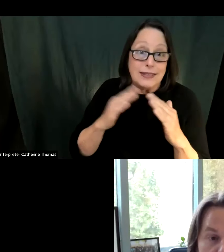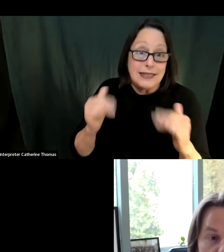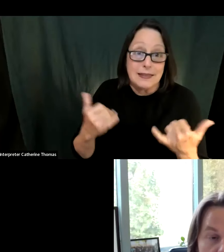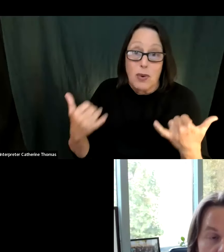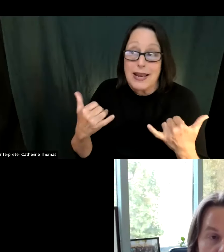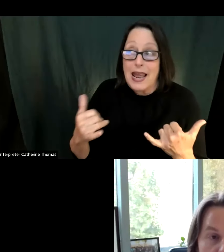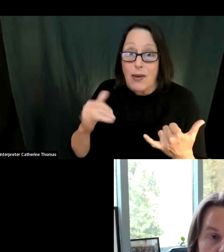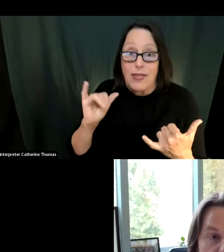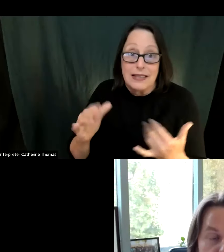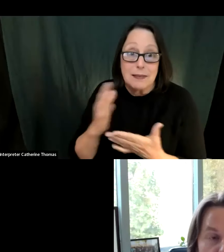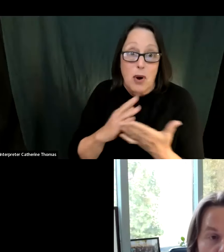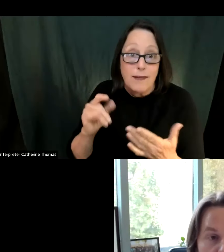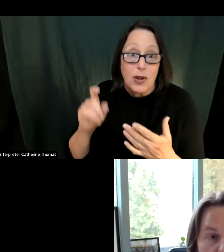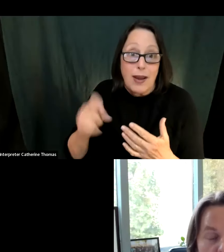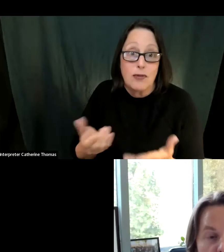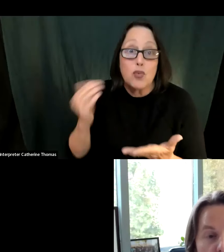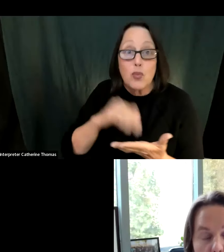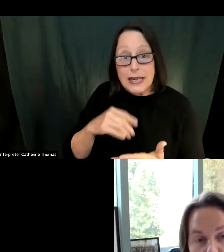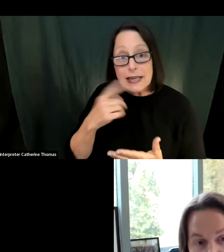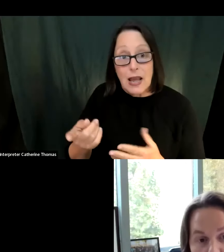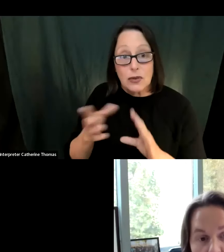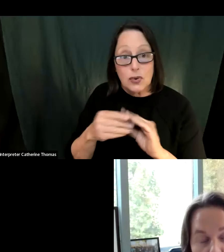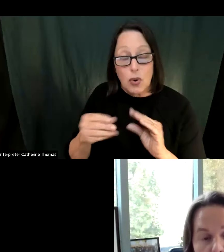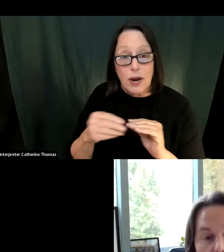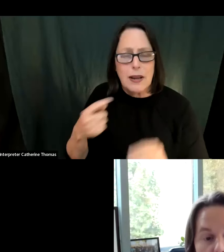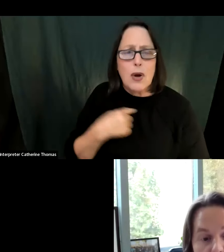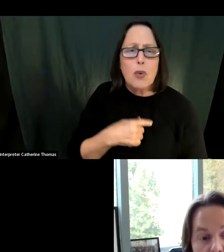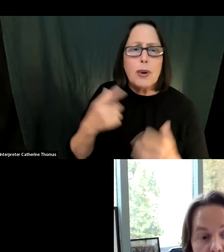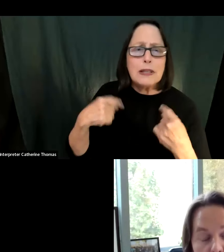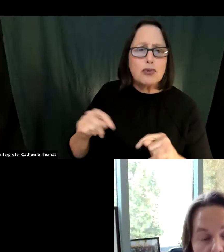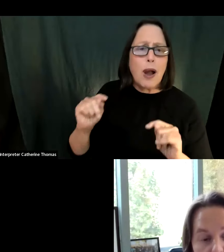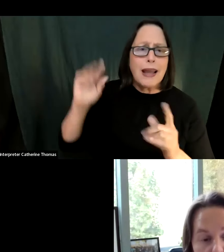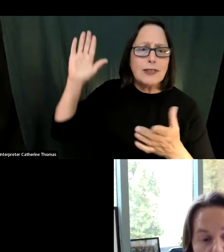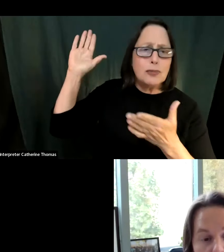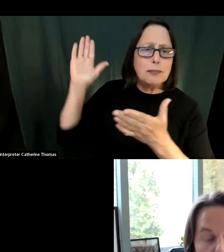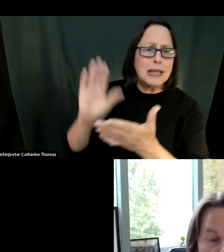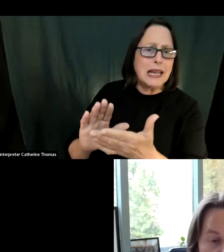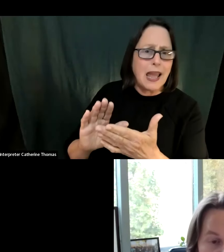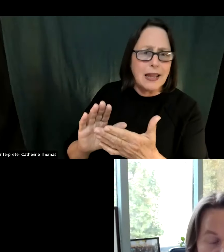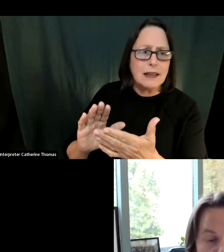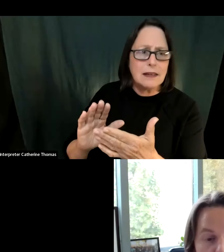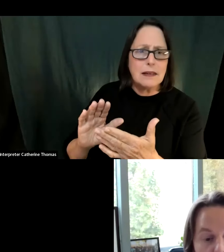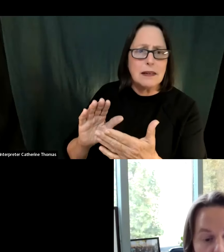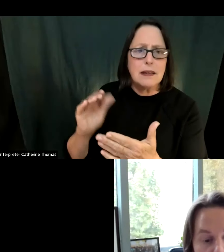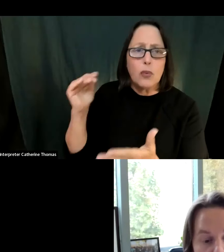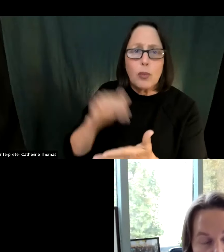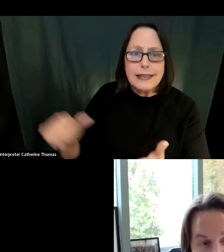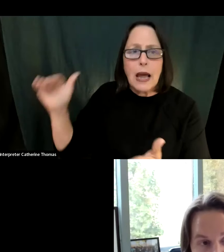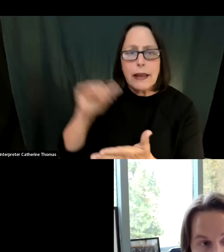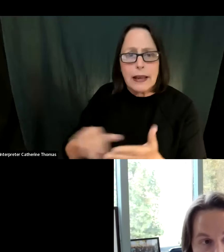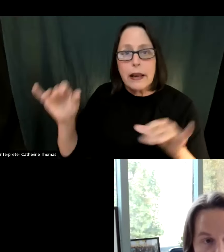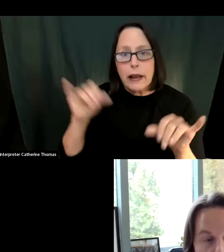is a piece of it. We try to mitigate all of those you know, redundancies